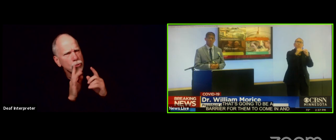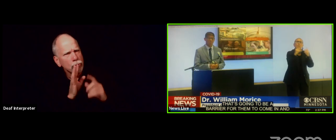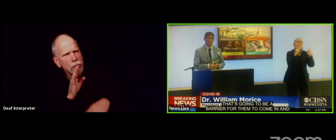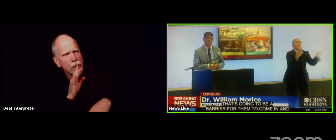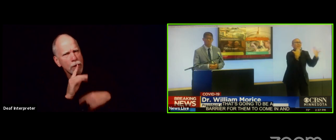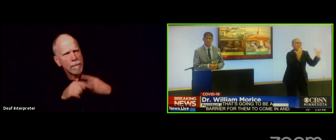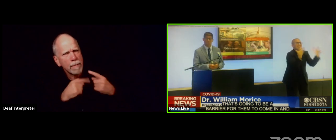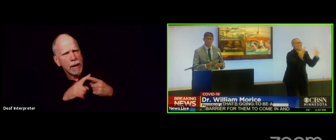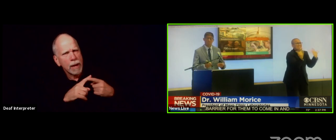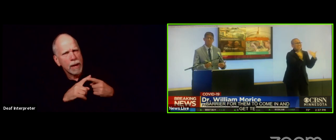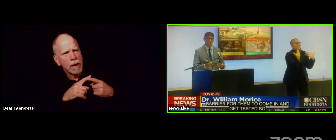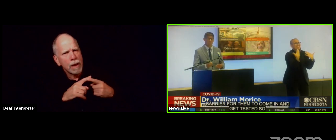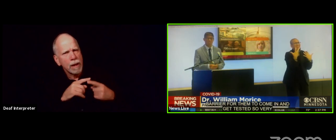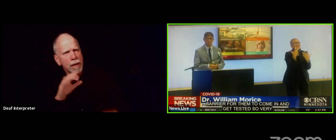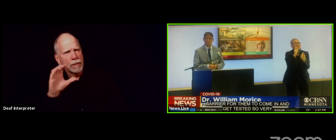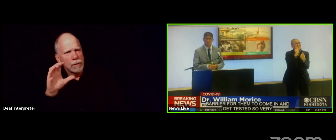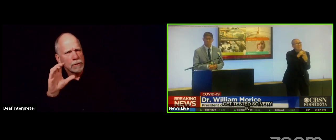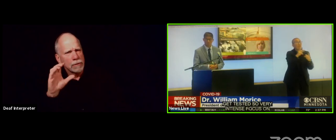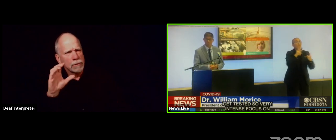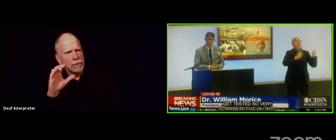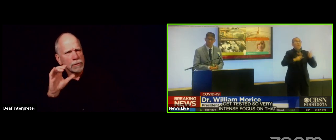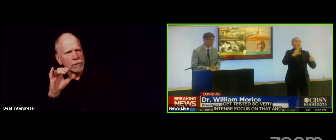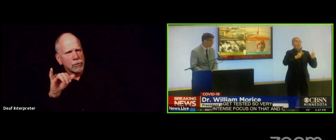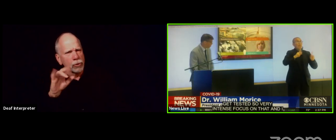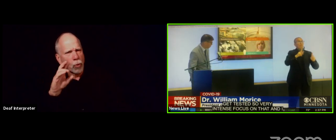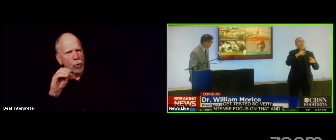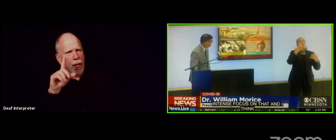think people can now be assured if they come in for a test, it will be a good one.